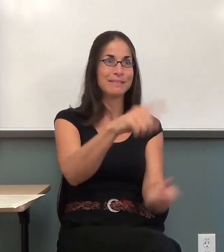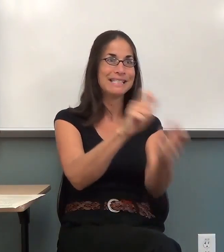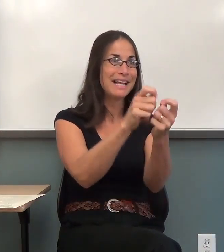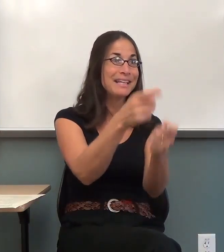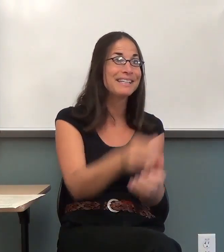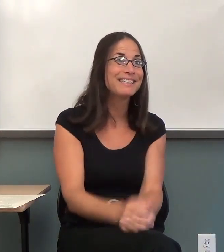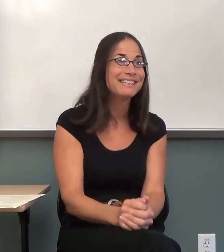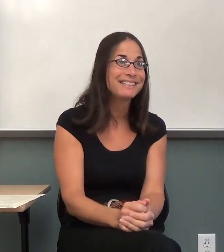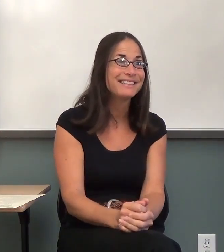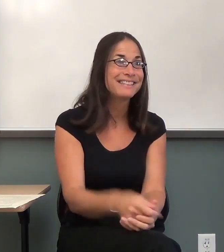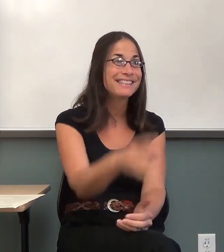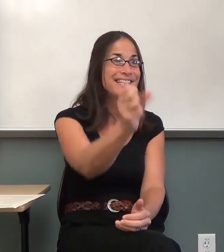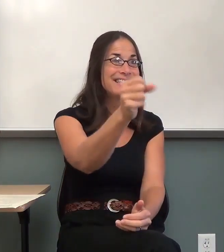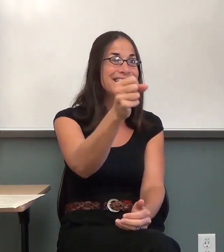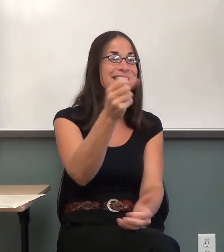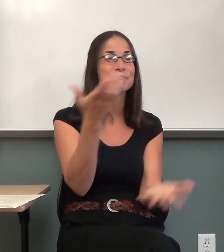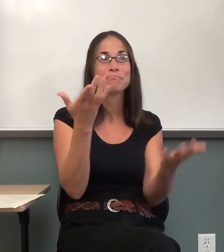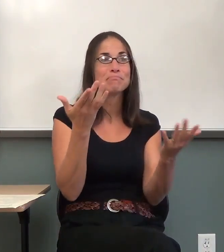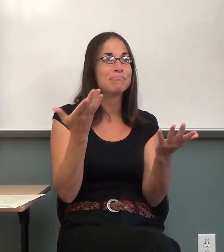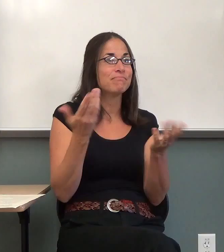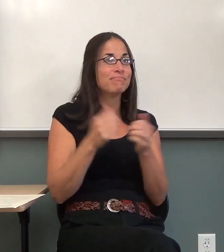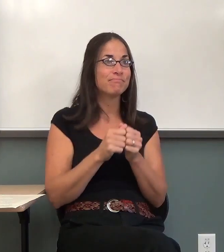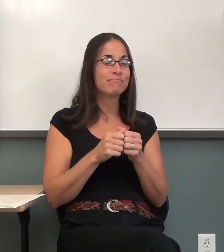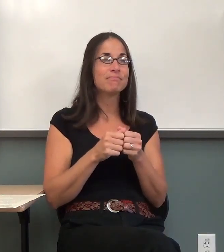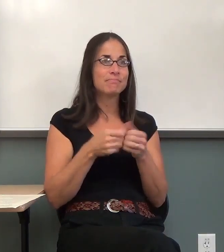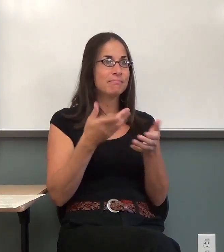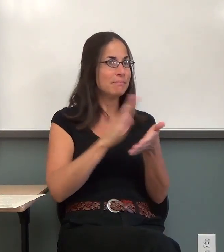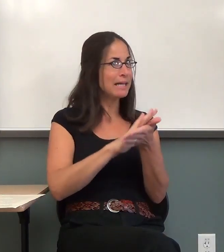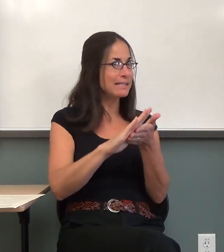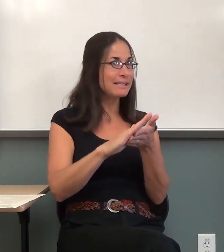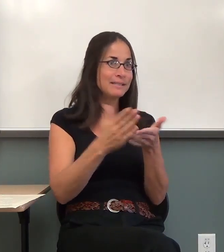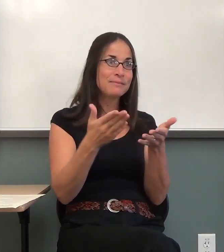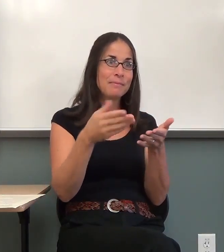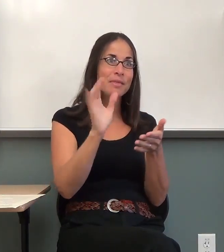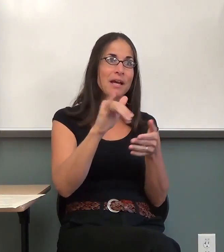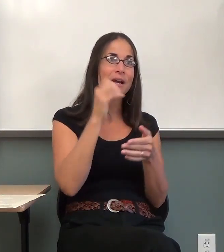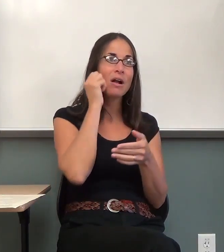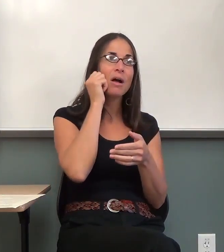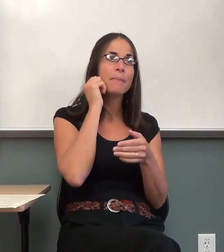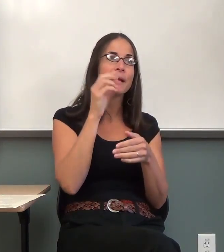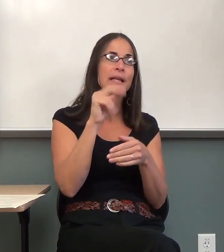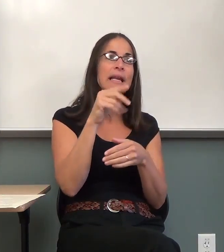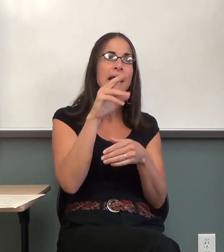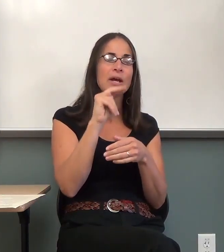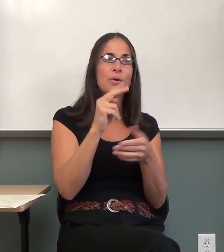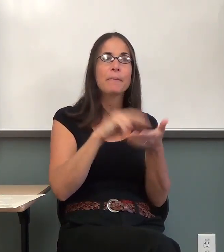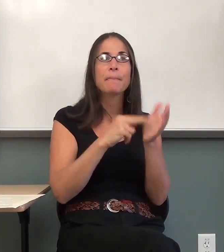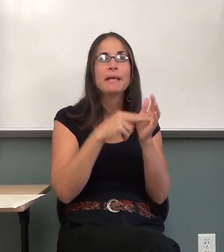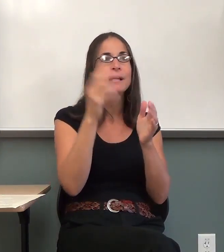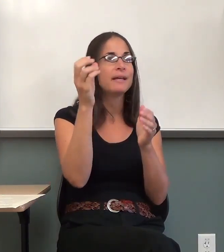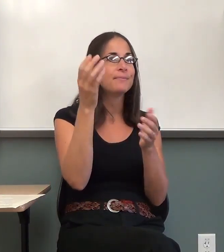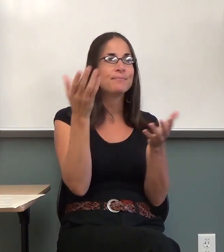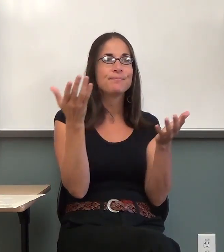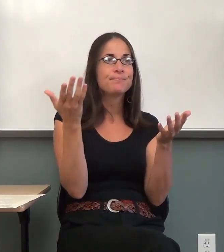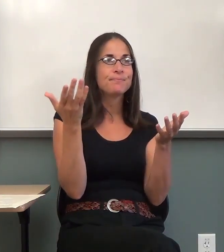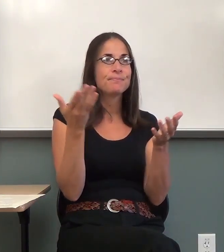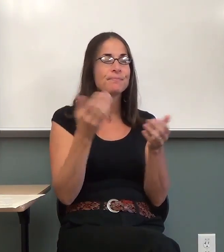that's one. So just, nicely done. So basically, it's any noun